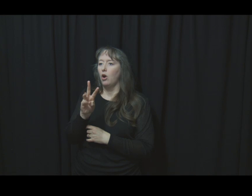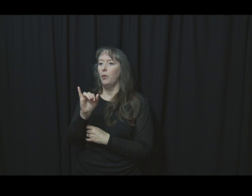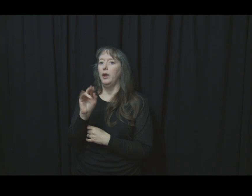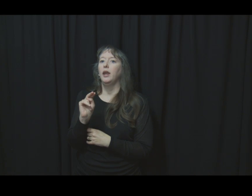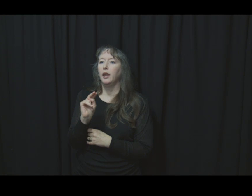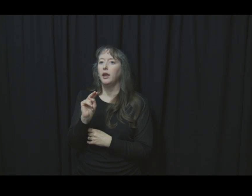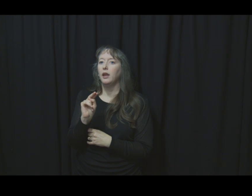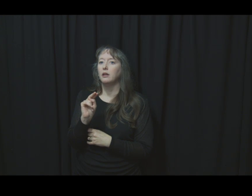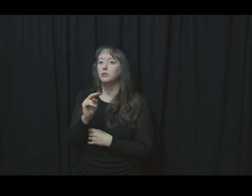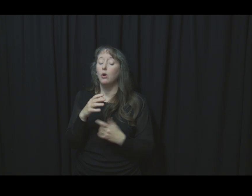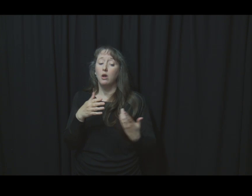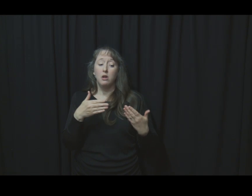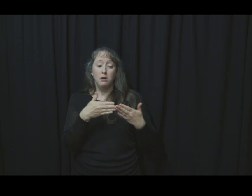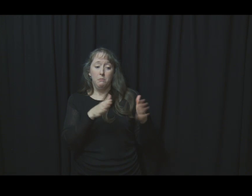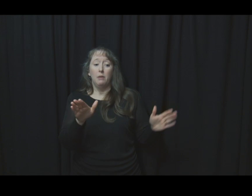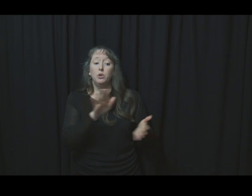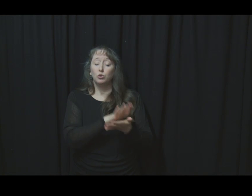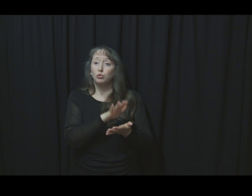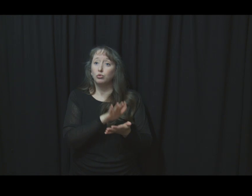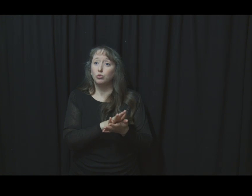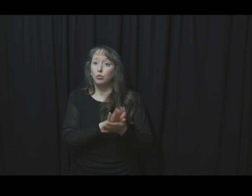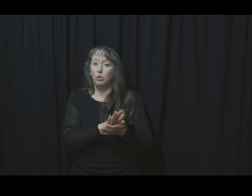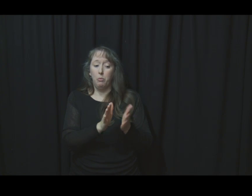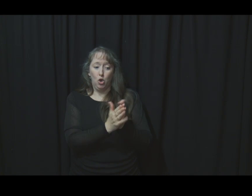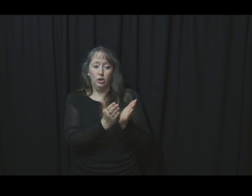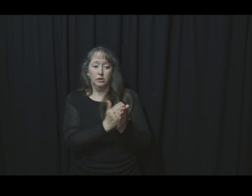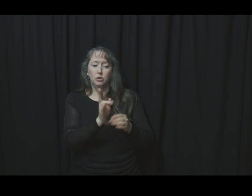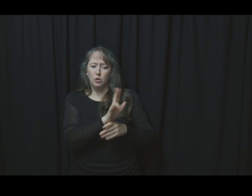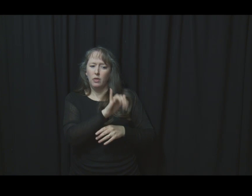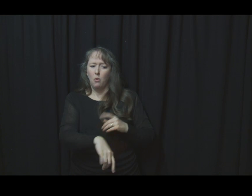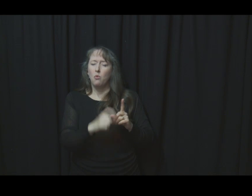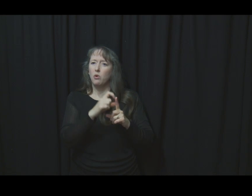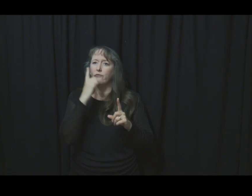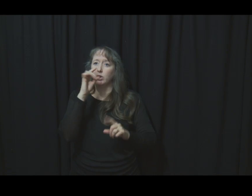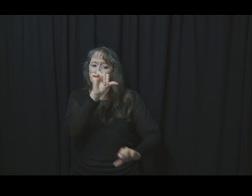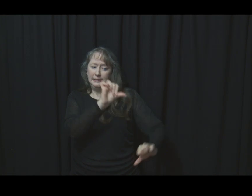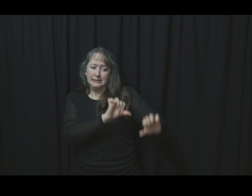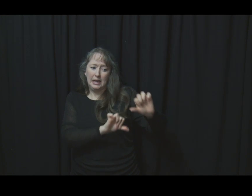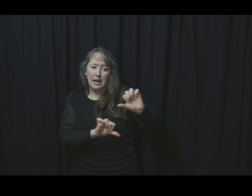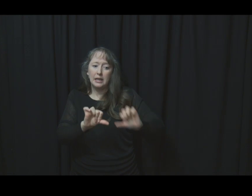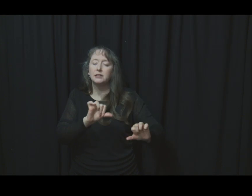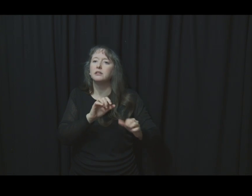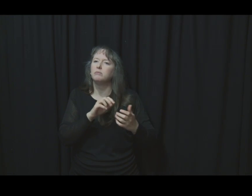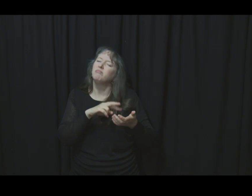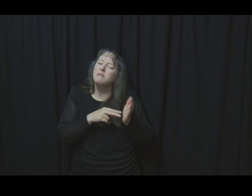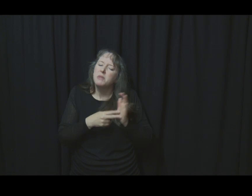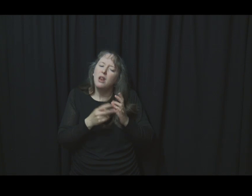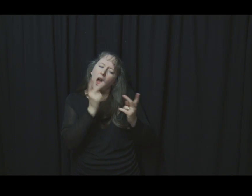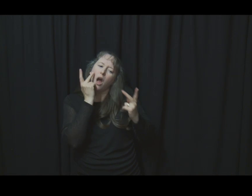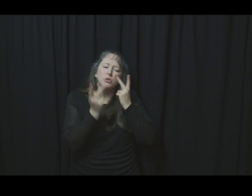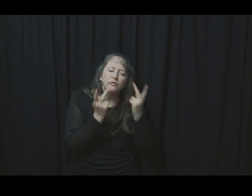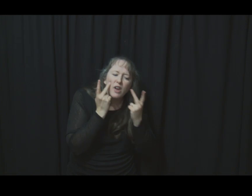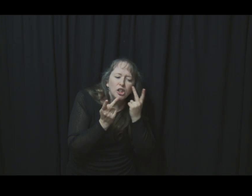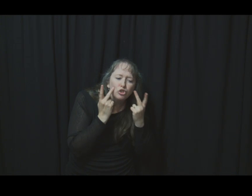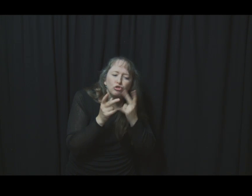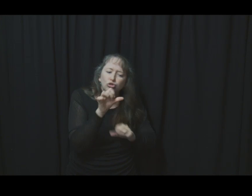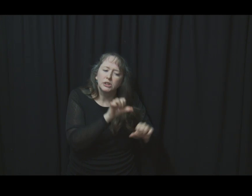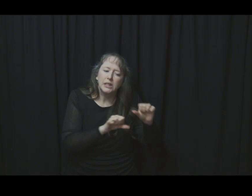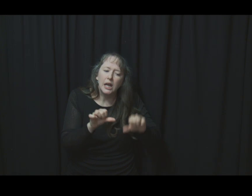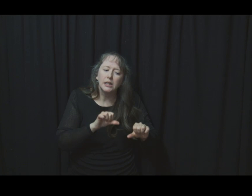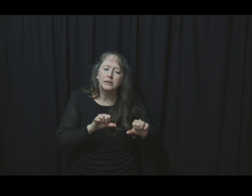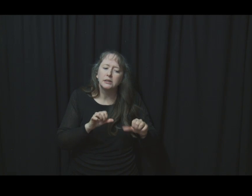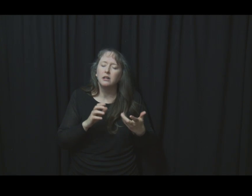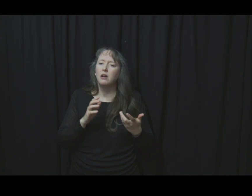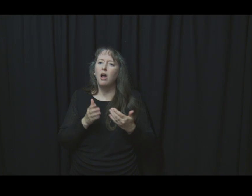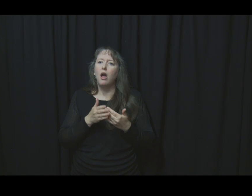public school textbooks are using the same word science for observational science and historical science. They arbitrarily